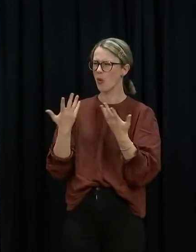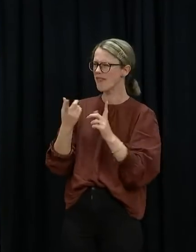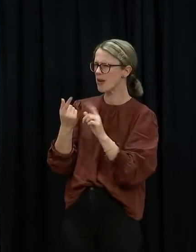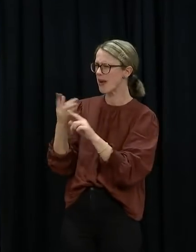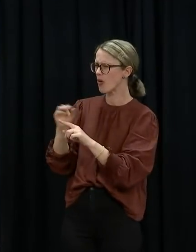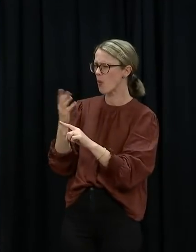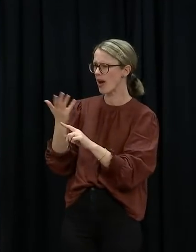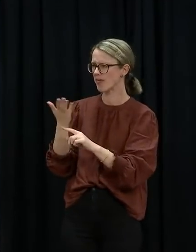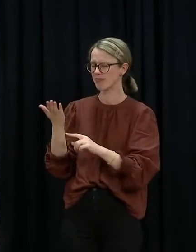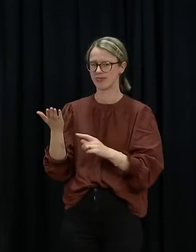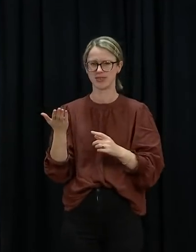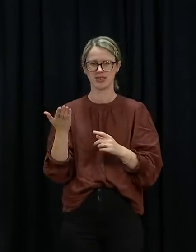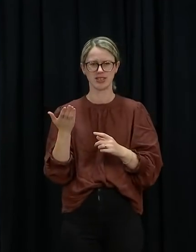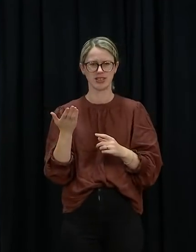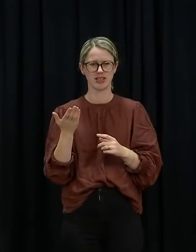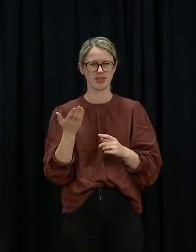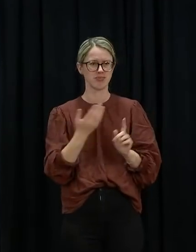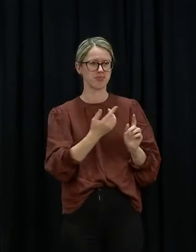feedback from? Oh,